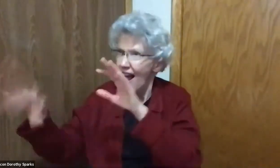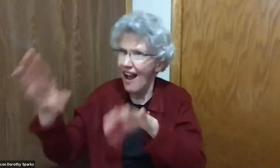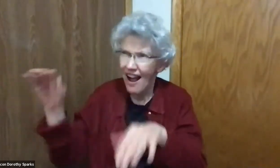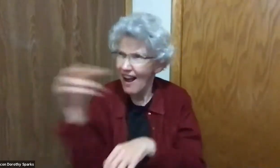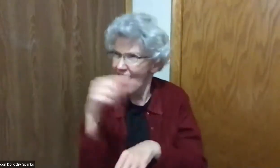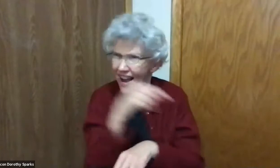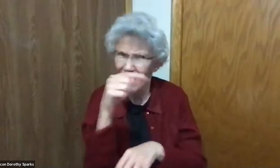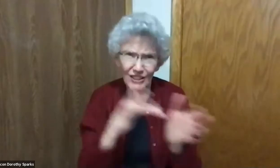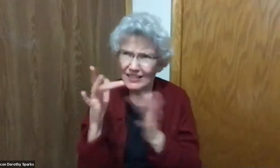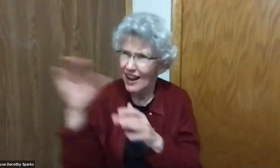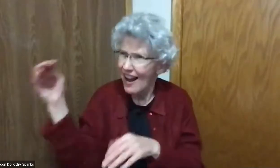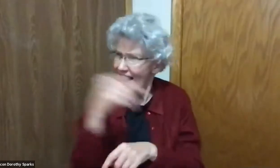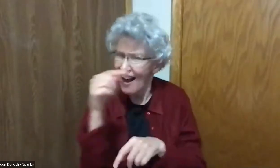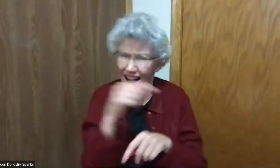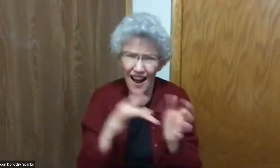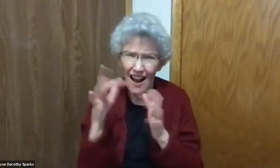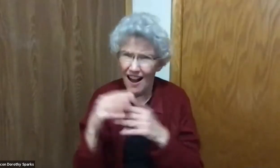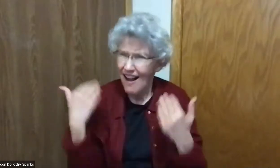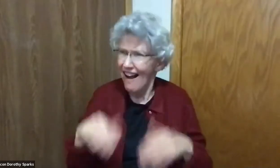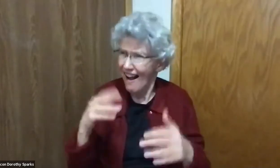News about him spread everywhere.